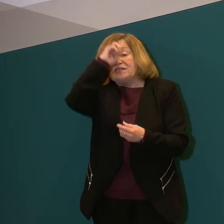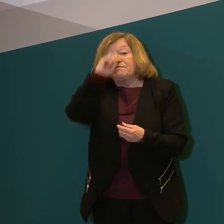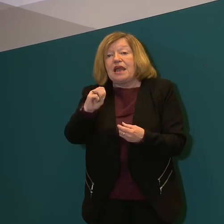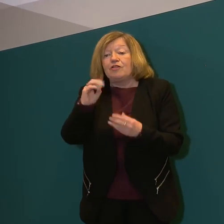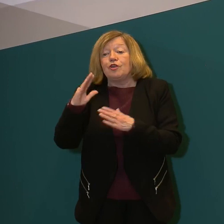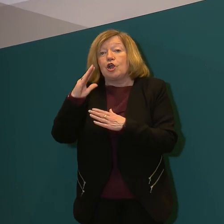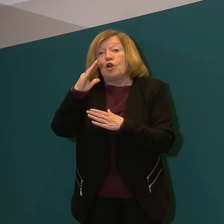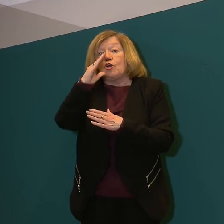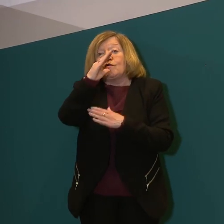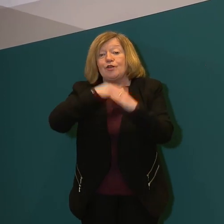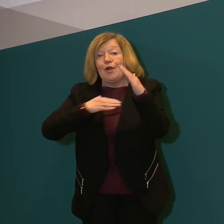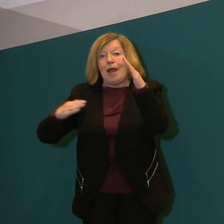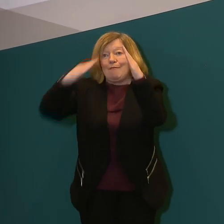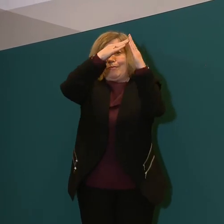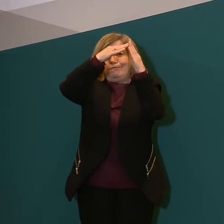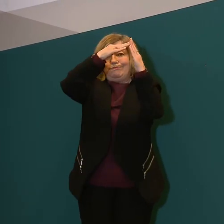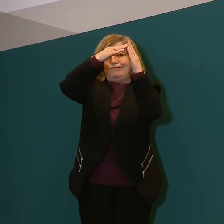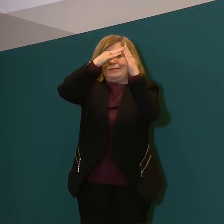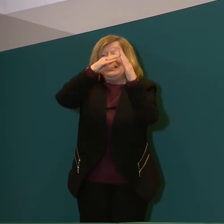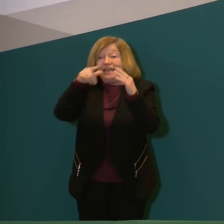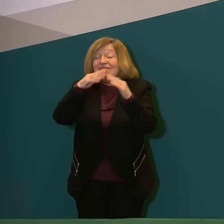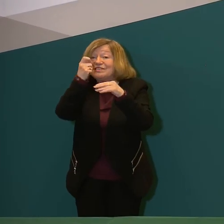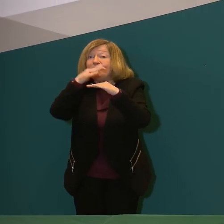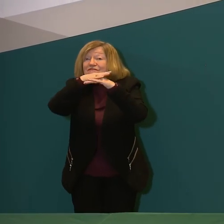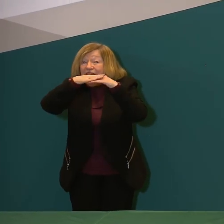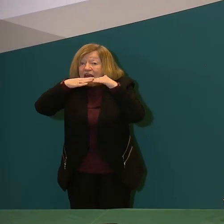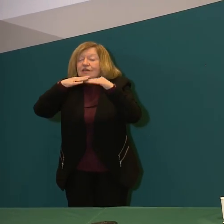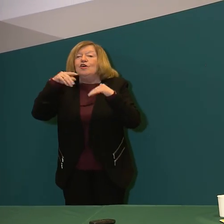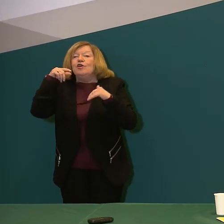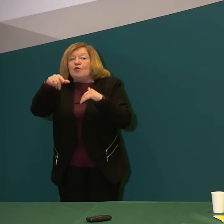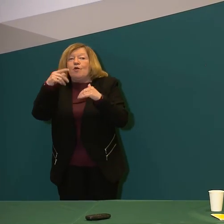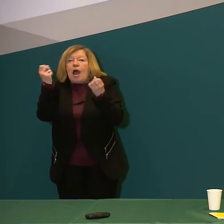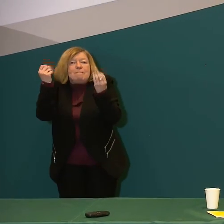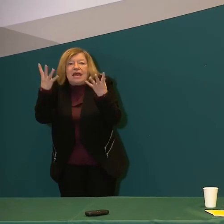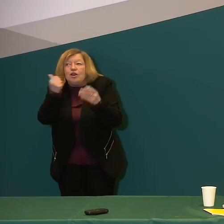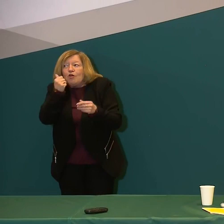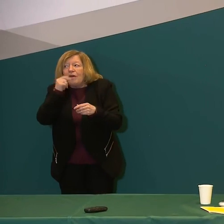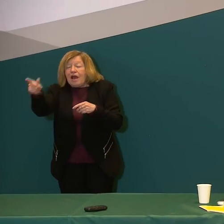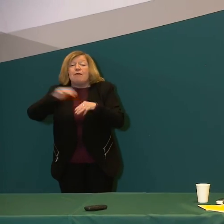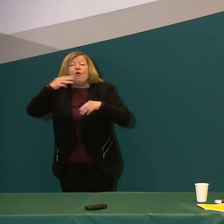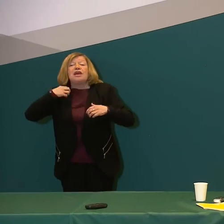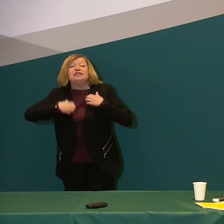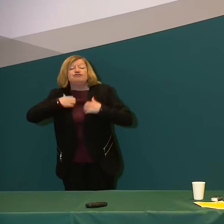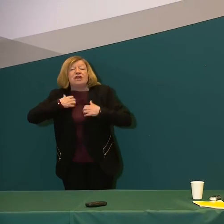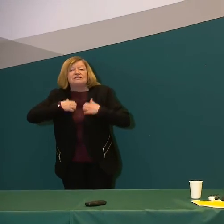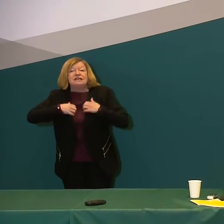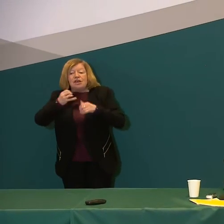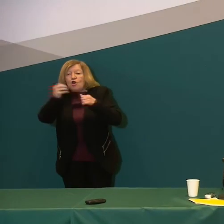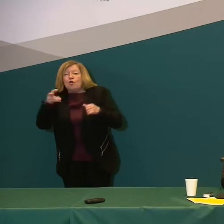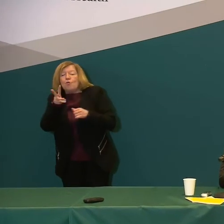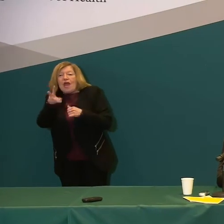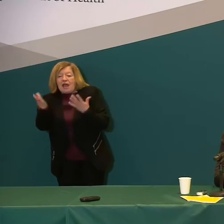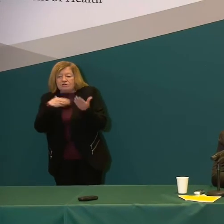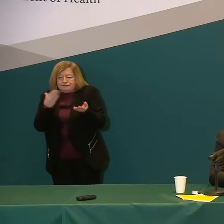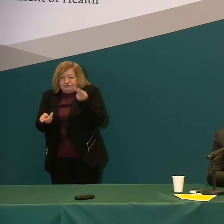the curve to peak, no matter how flat it is, at what number of cases? And actually, I'm more interested in other ways of measuring